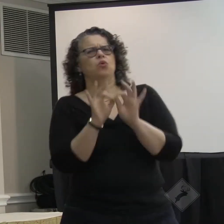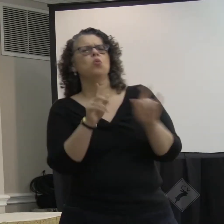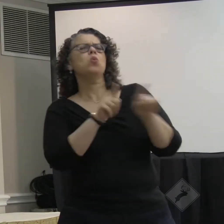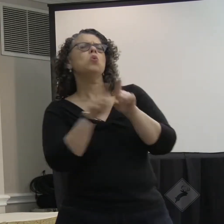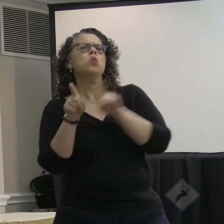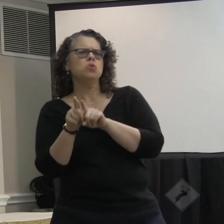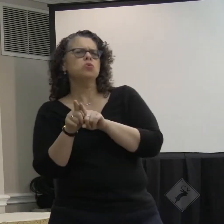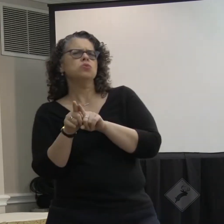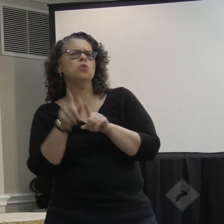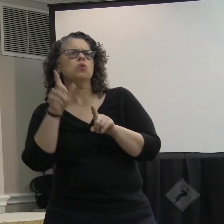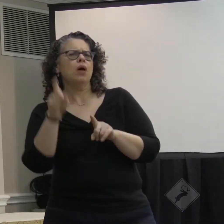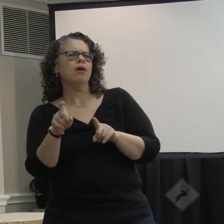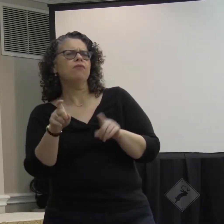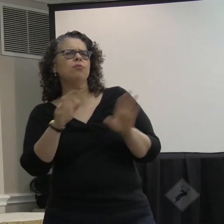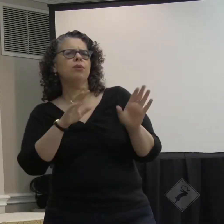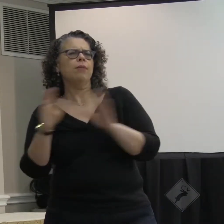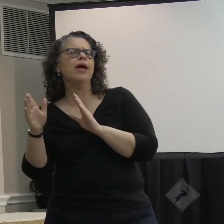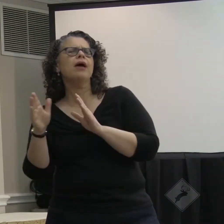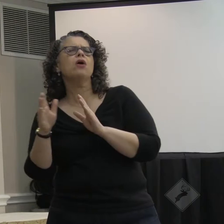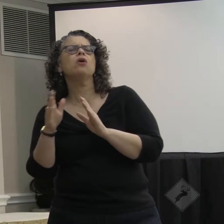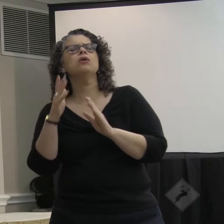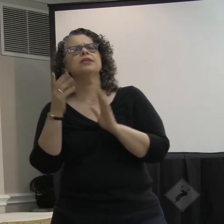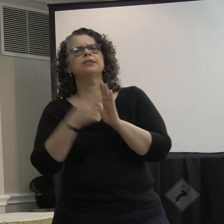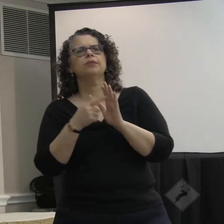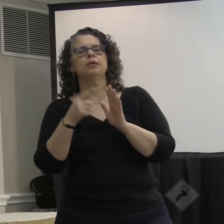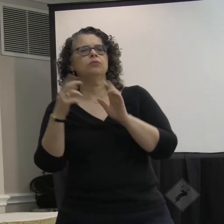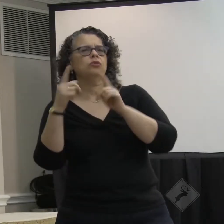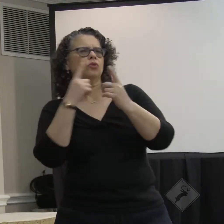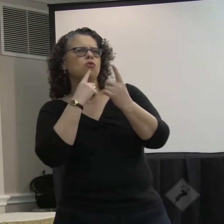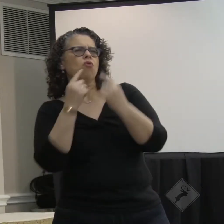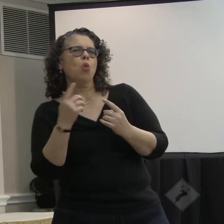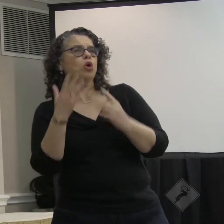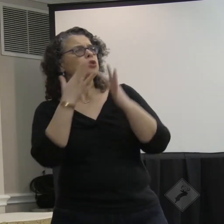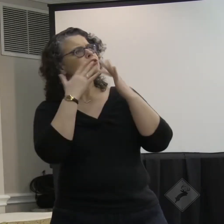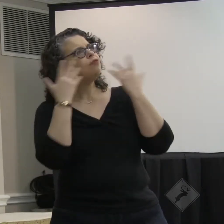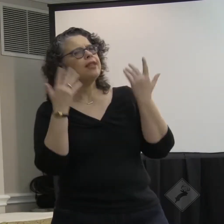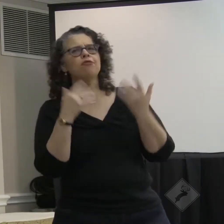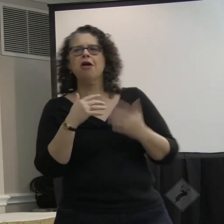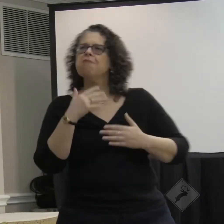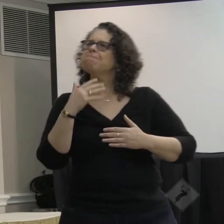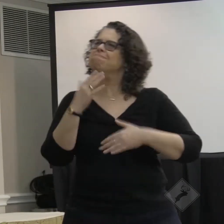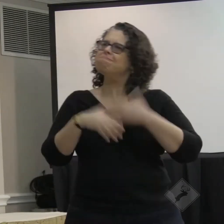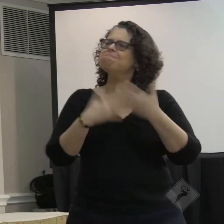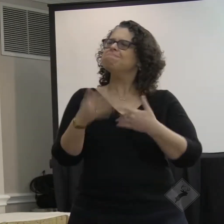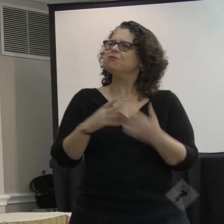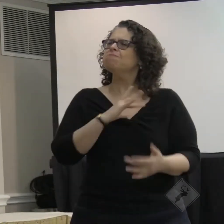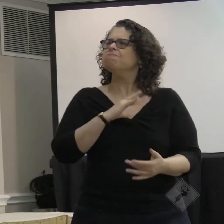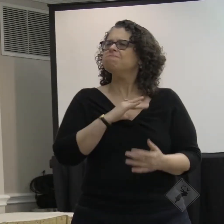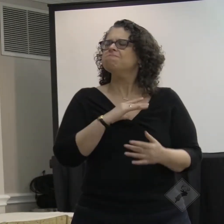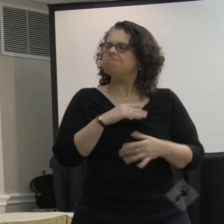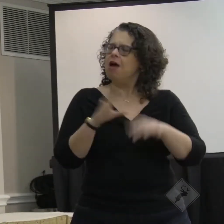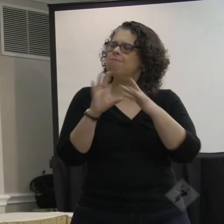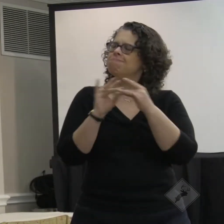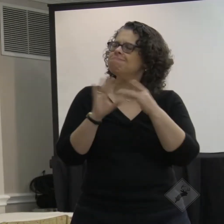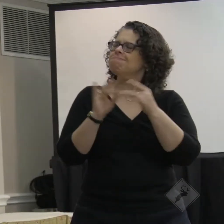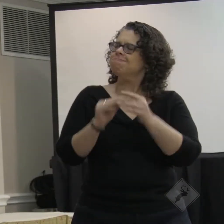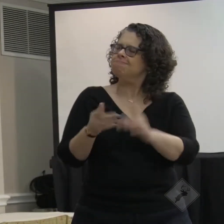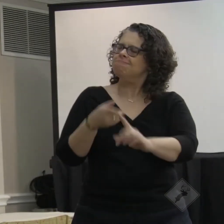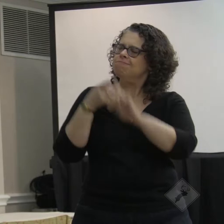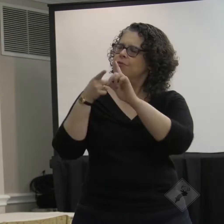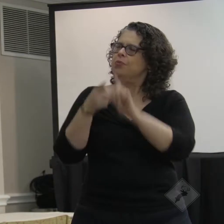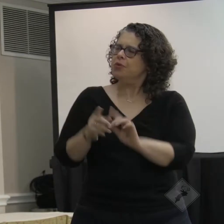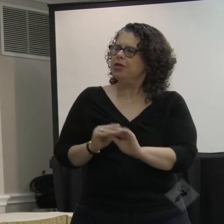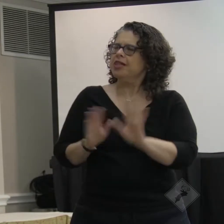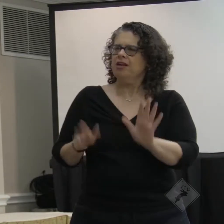prepared. Sometimes a reporter will be very friendly and you'll feel like this is going really well, I'm getting everything across, and